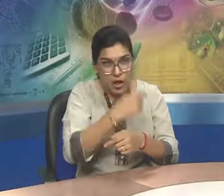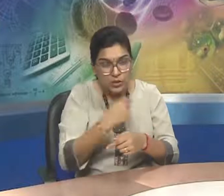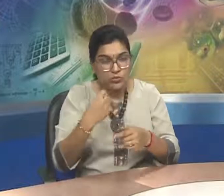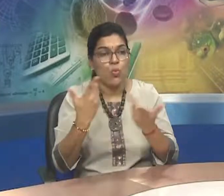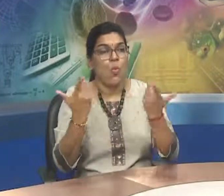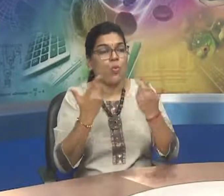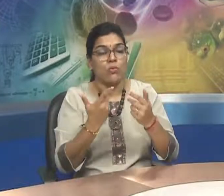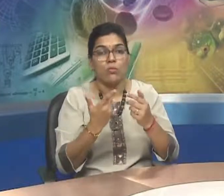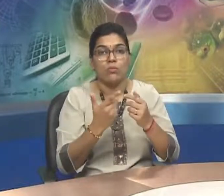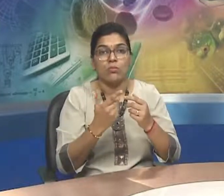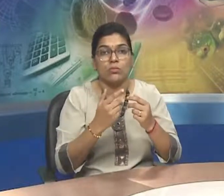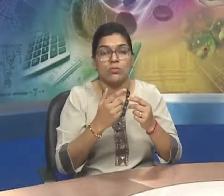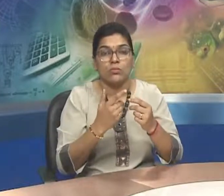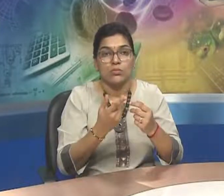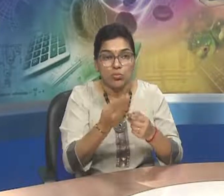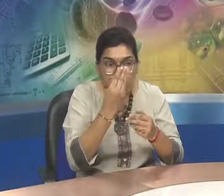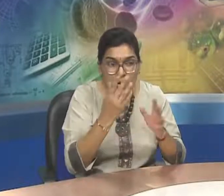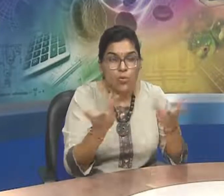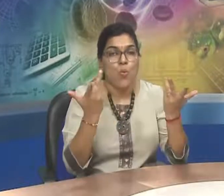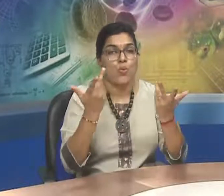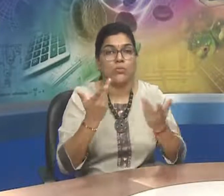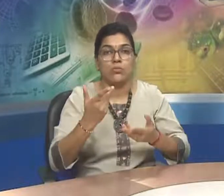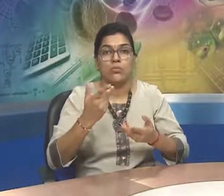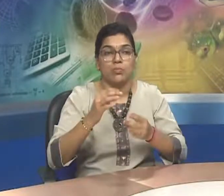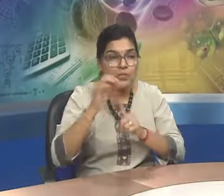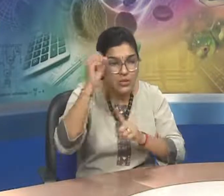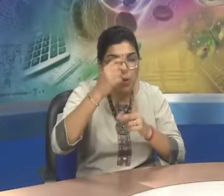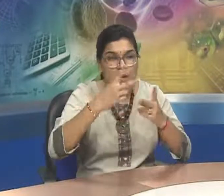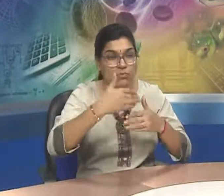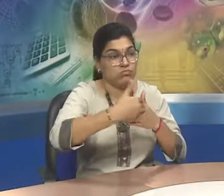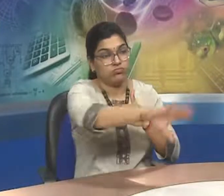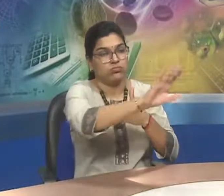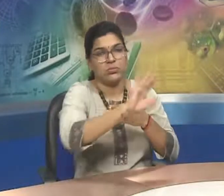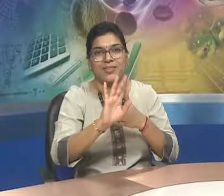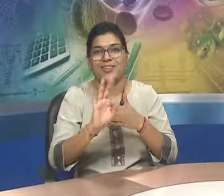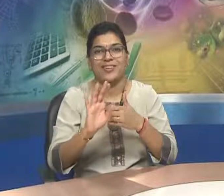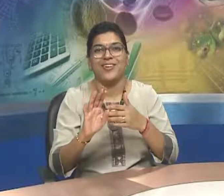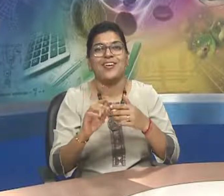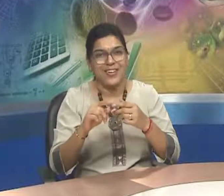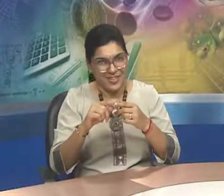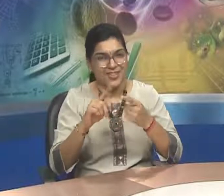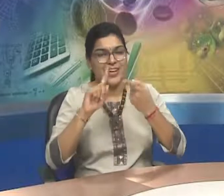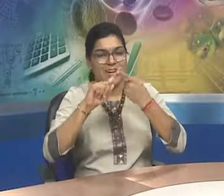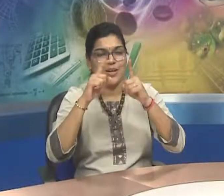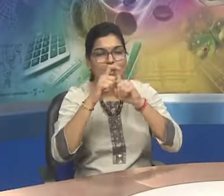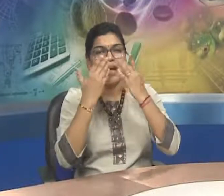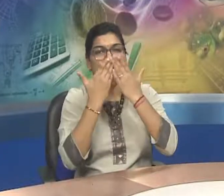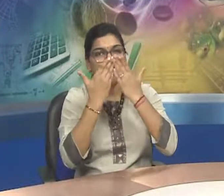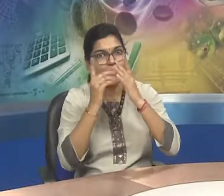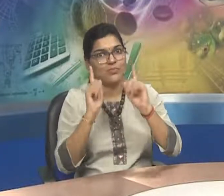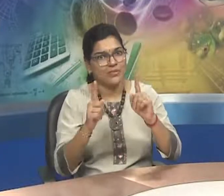So no religious education can be imparted in any education institution wholly maintained out